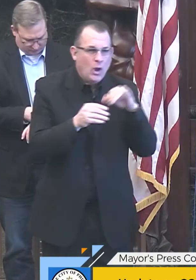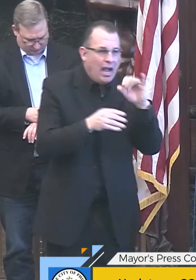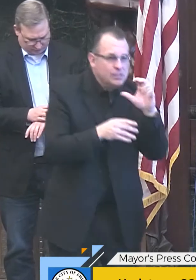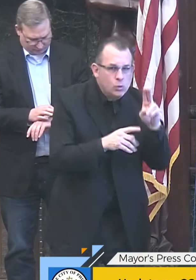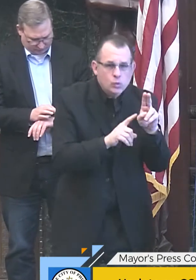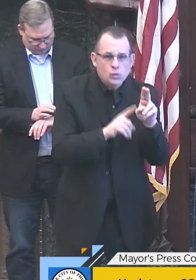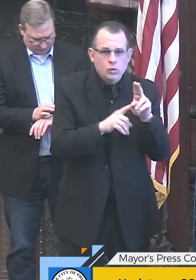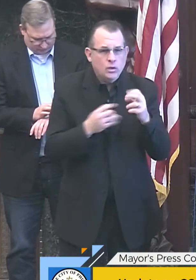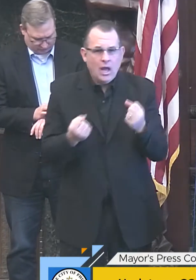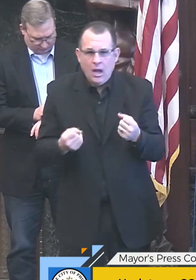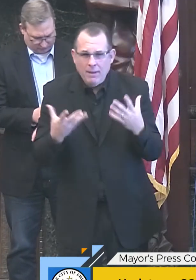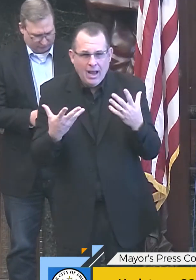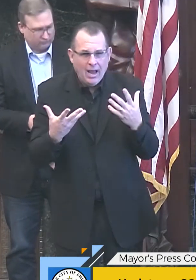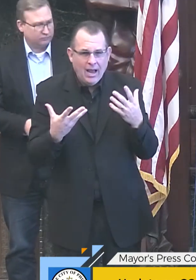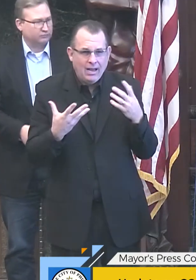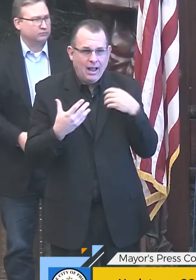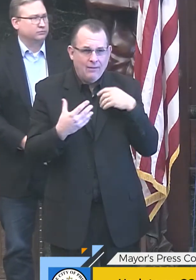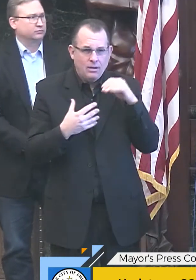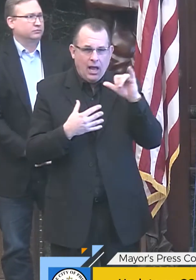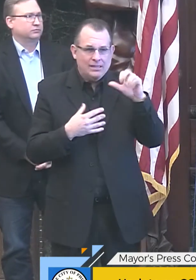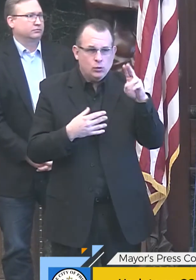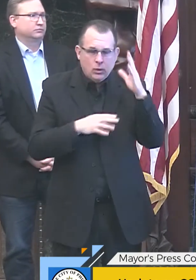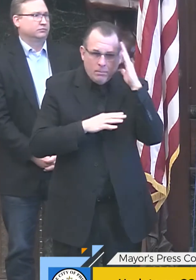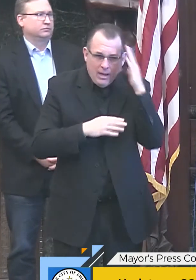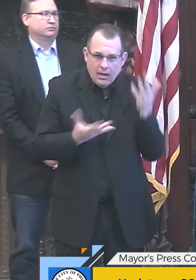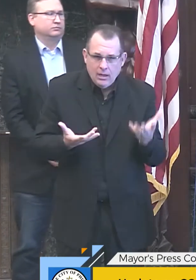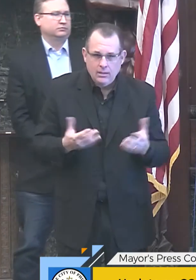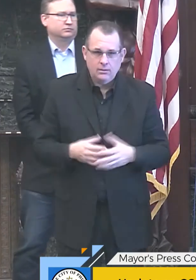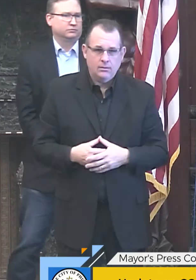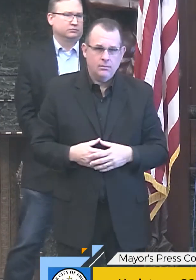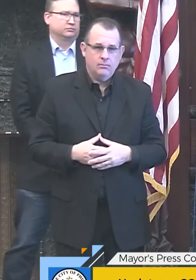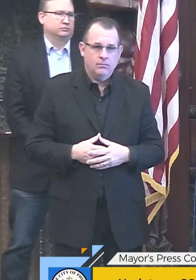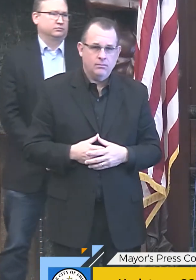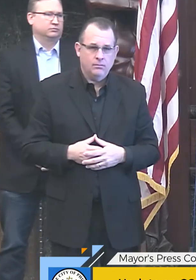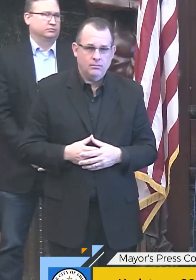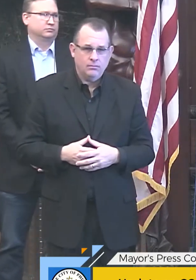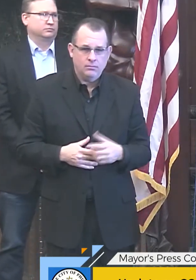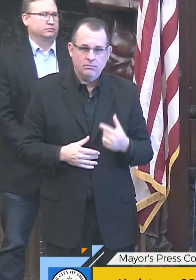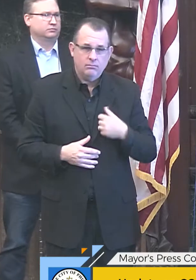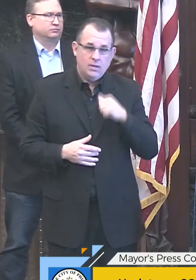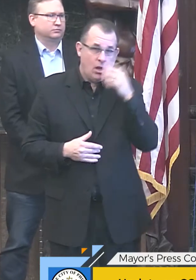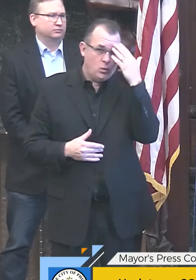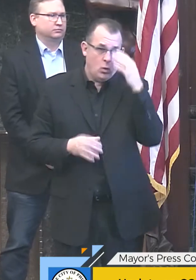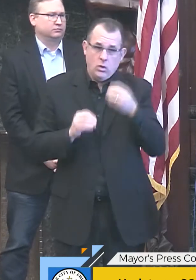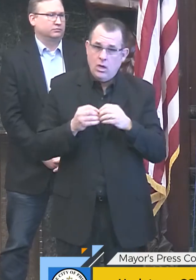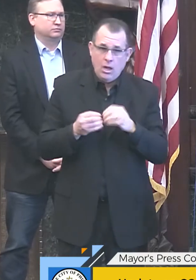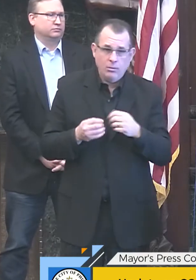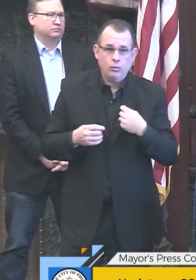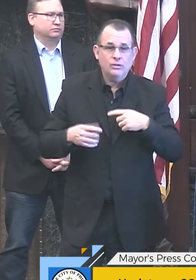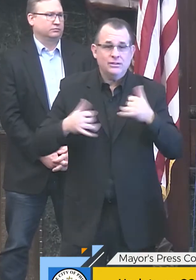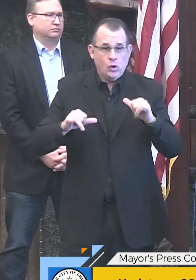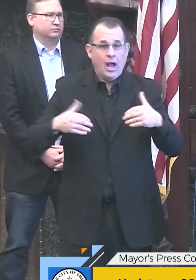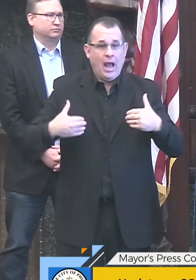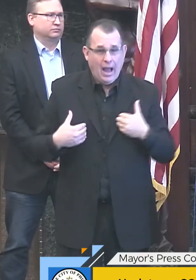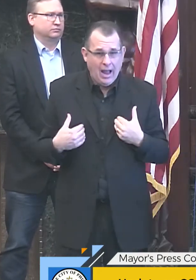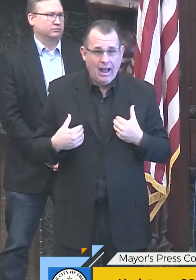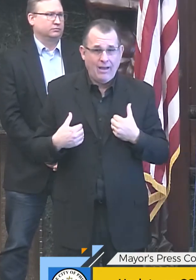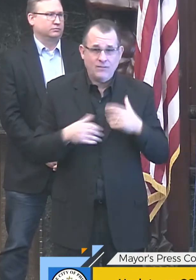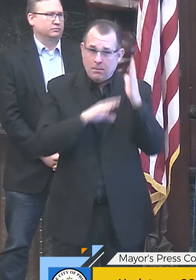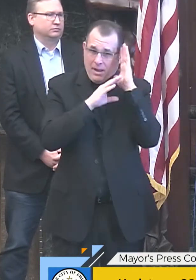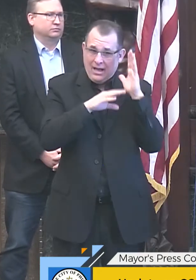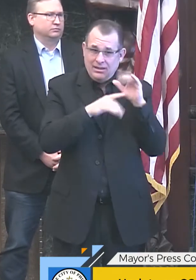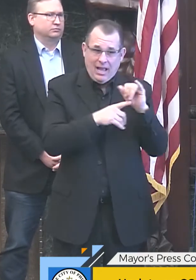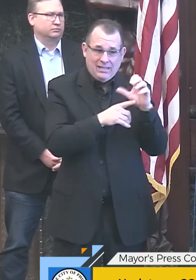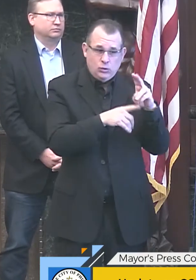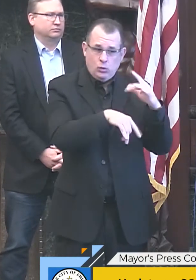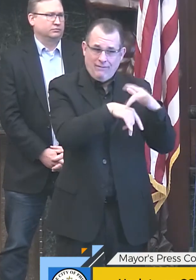Philadelphia? I don't have numbers for you now. I can tell you that there are still open ICU beds, and I don't know how many of the